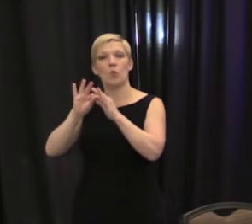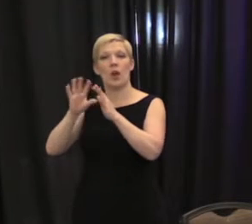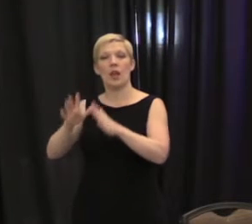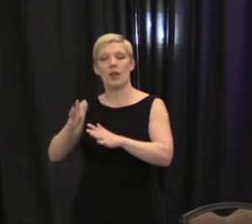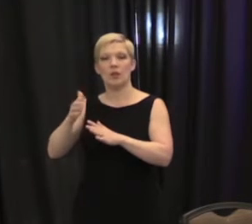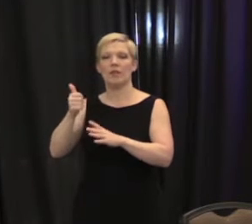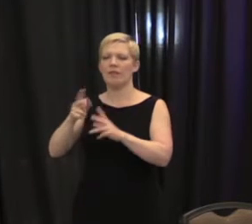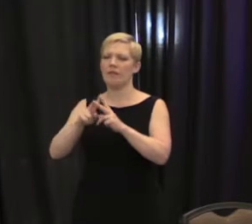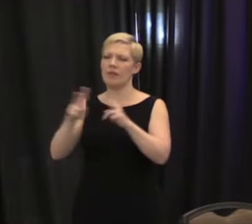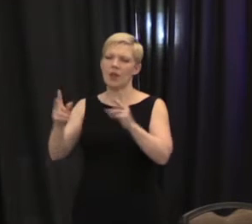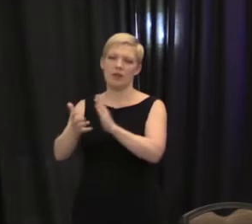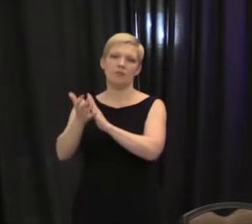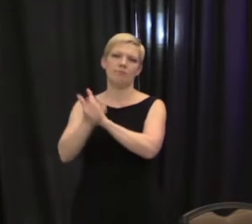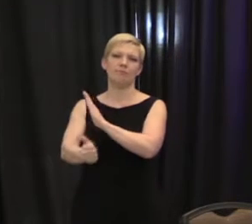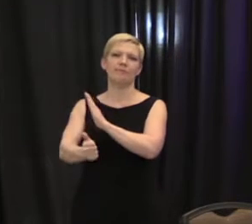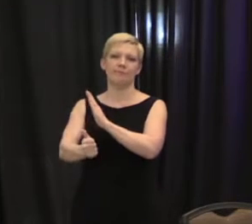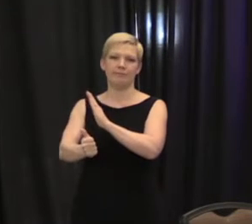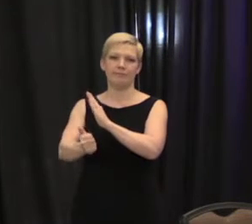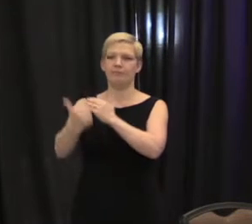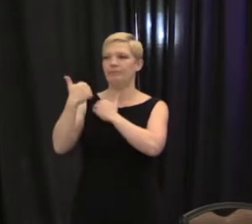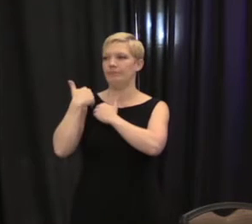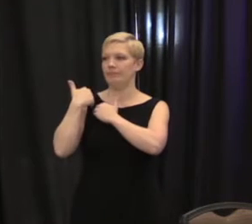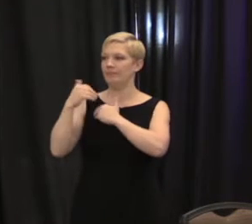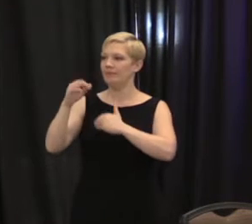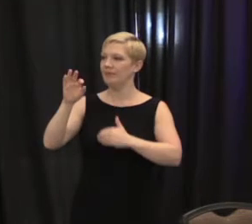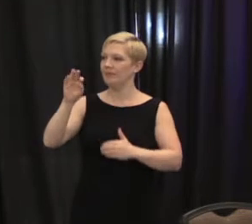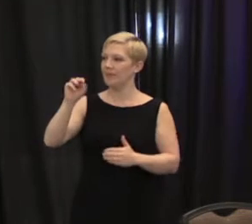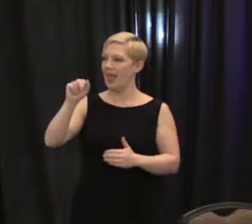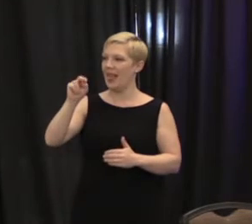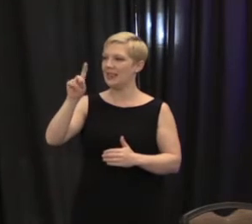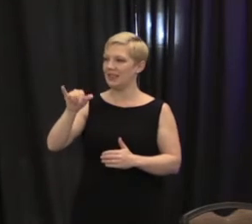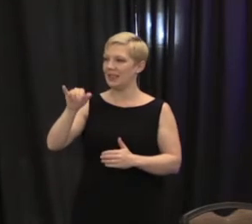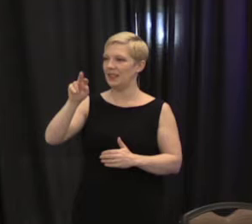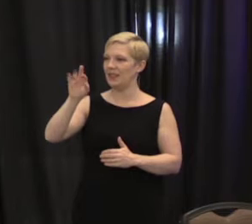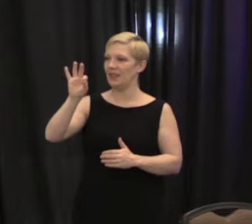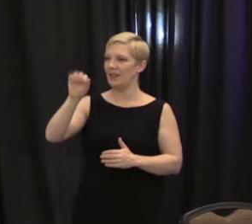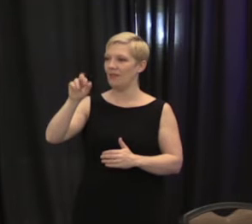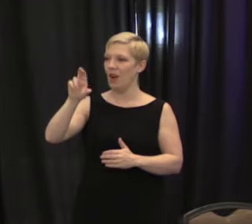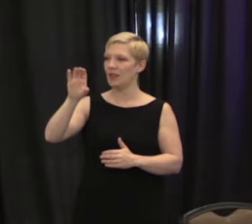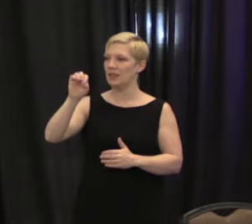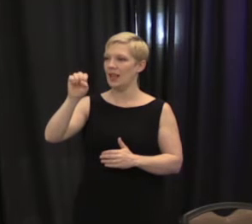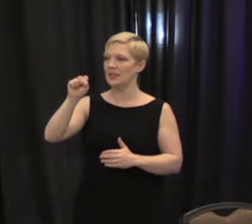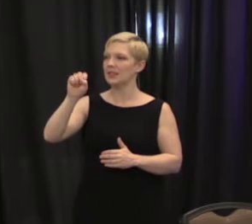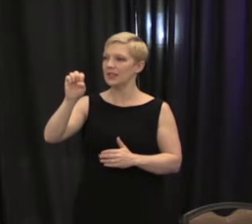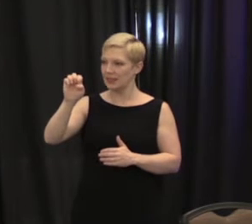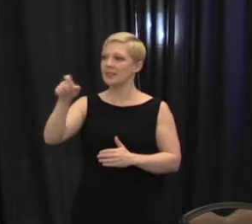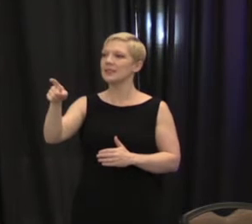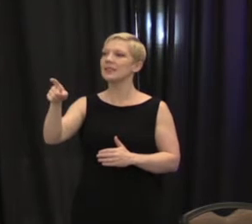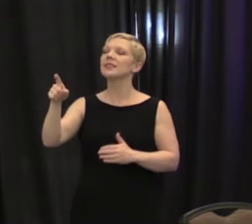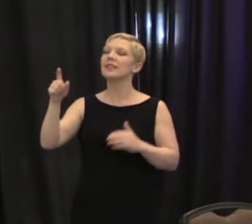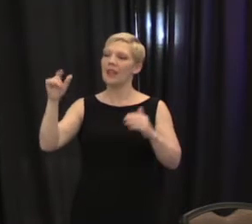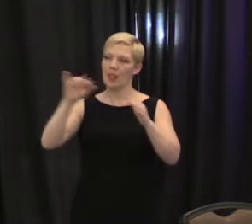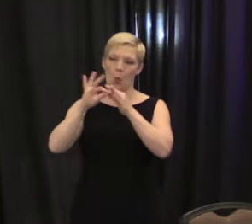of shoulders. Mandy Farses, summit coordinator.